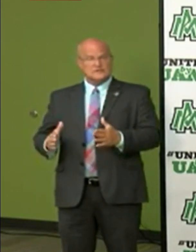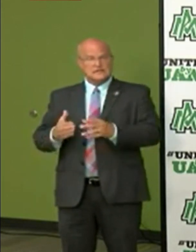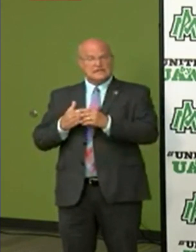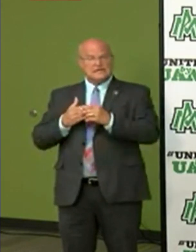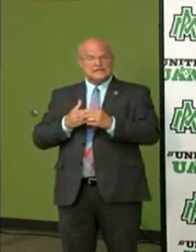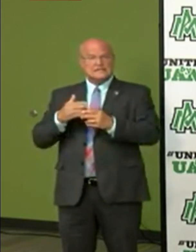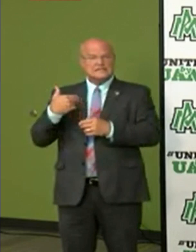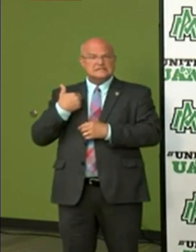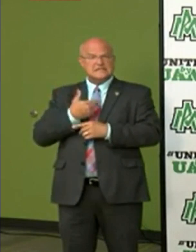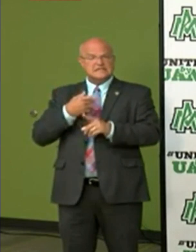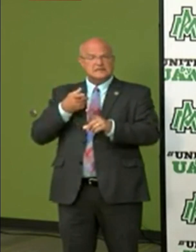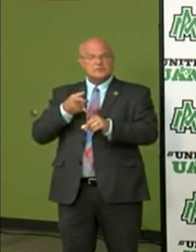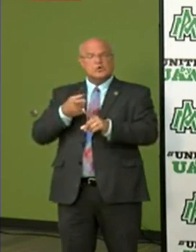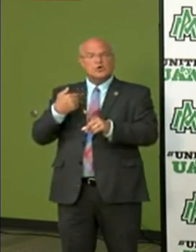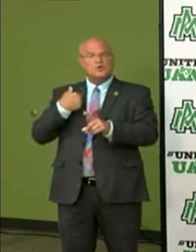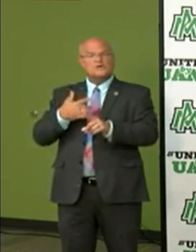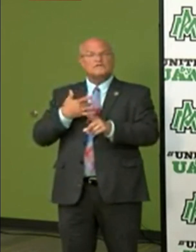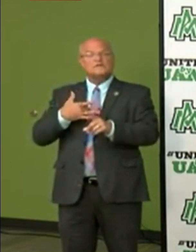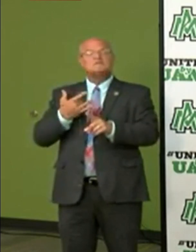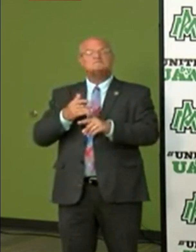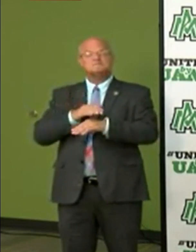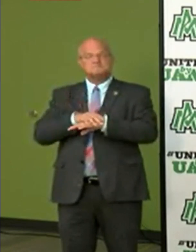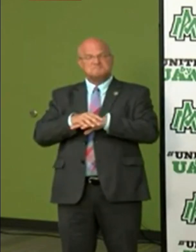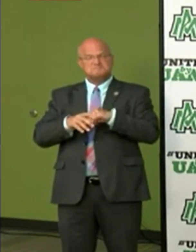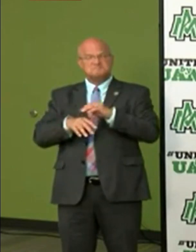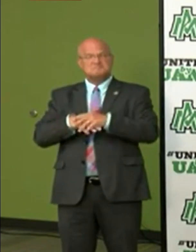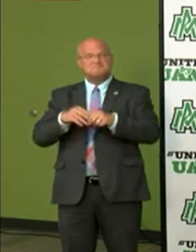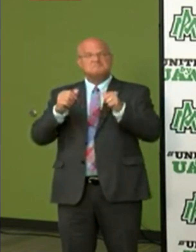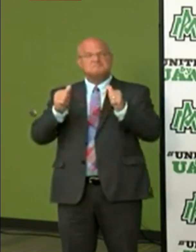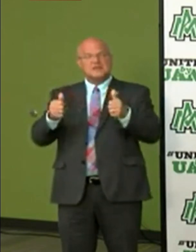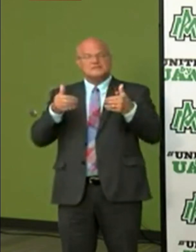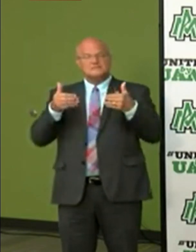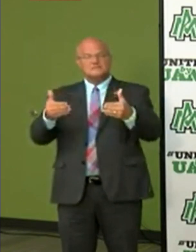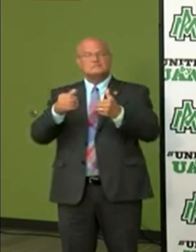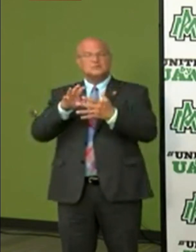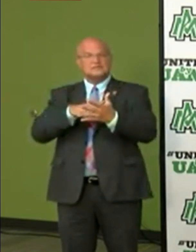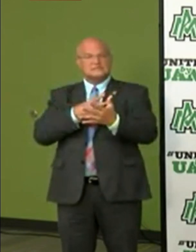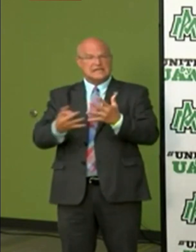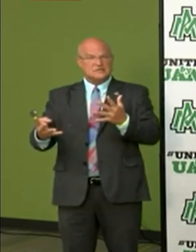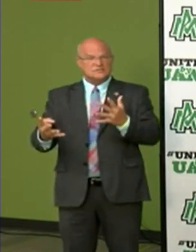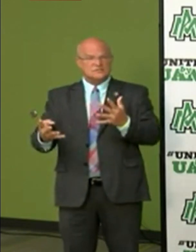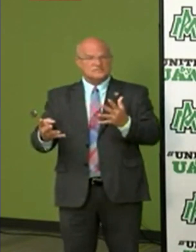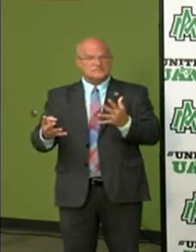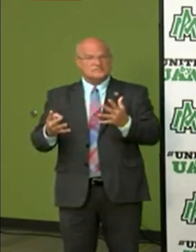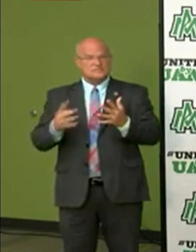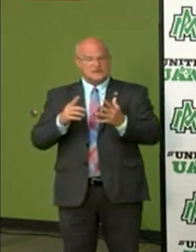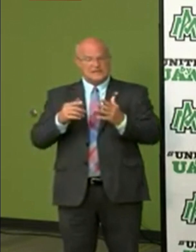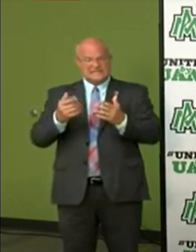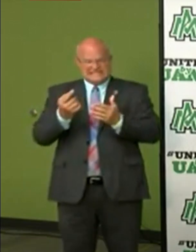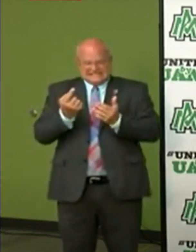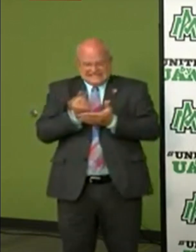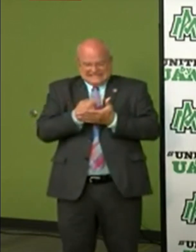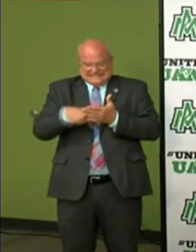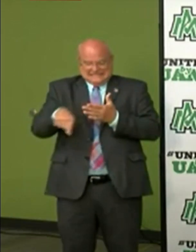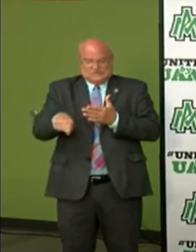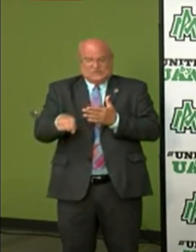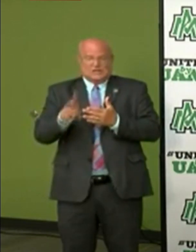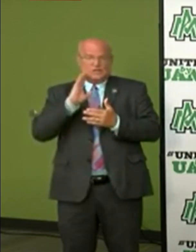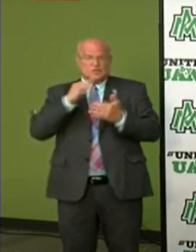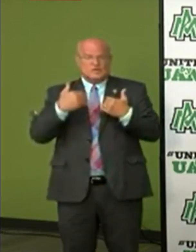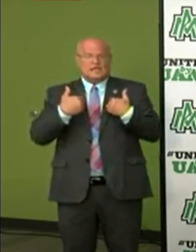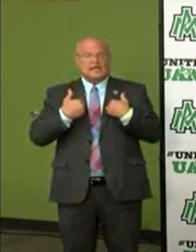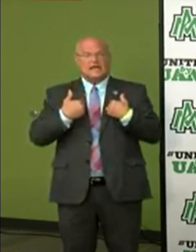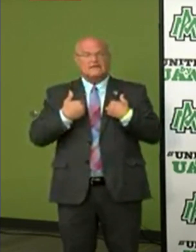leads us to the point that we feel comfortable in proceeding with the schedule. This next week, they'll be